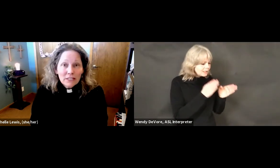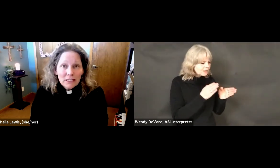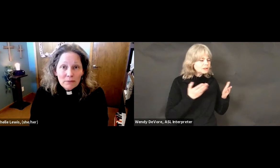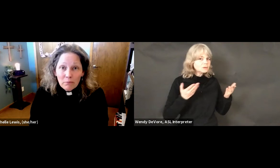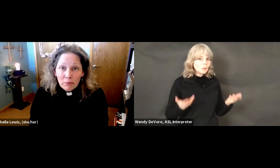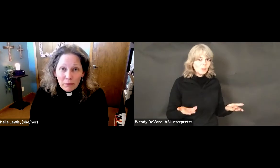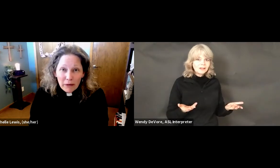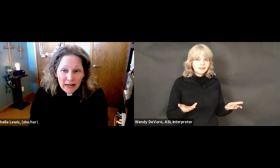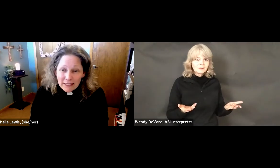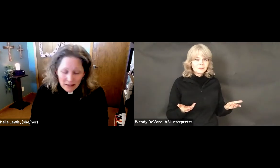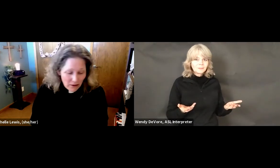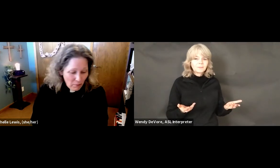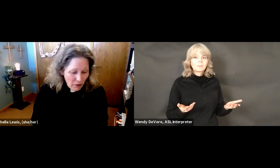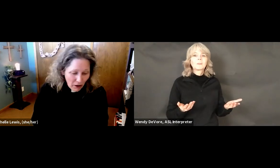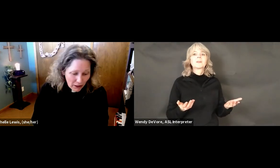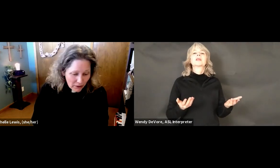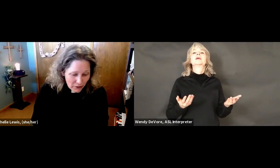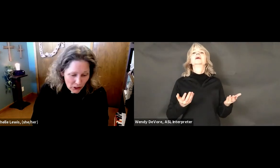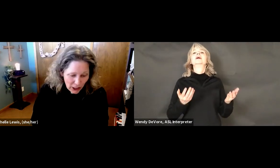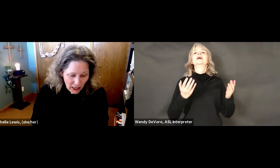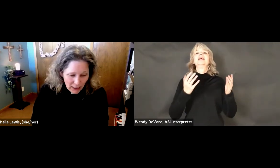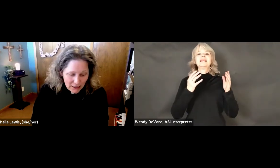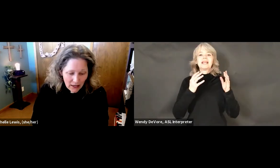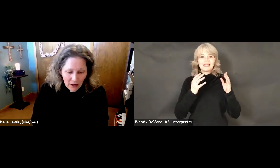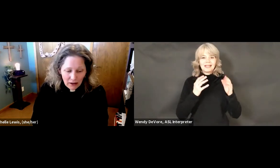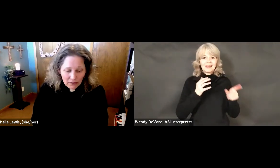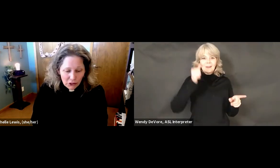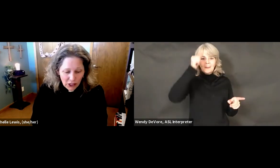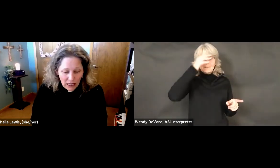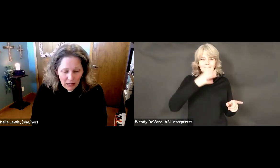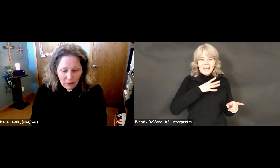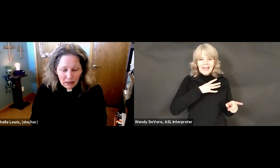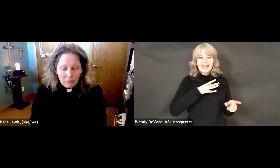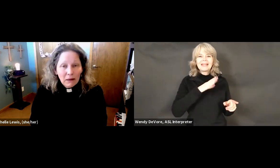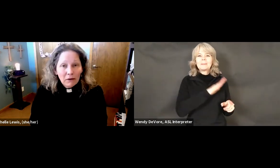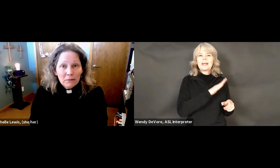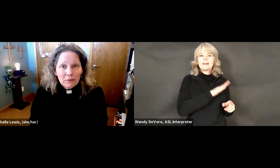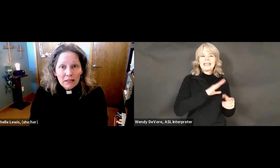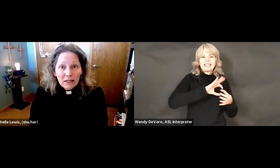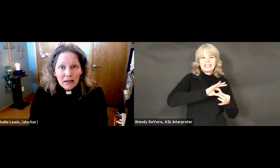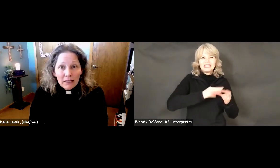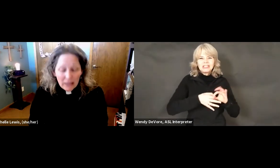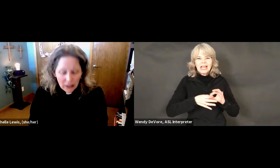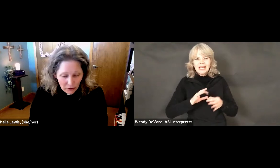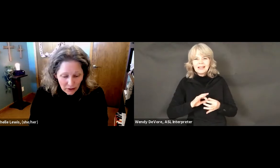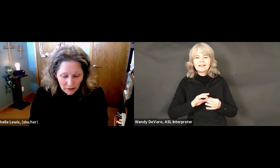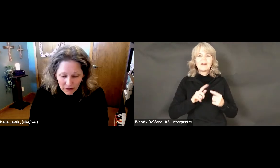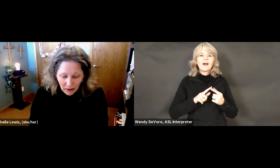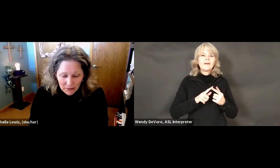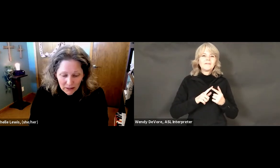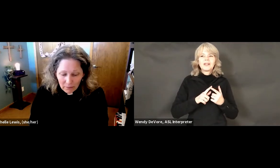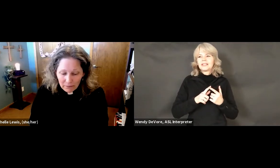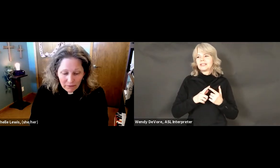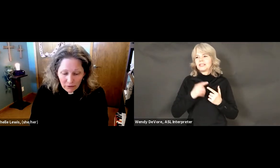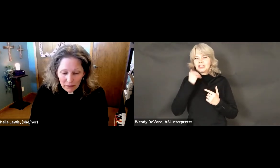And Jesus breaks apart those chains of shame and embarrassment that could have